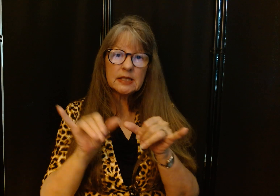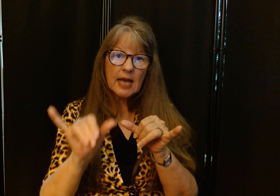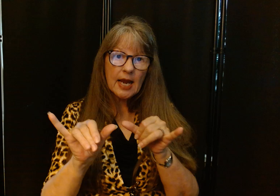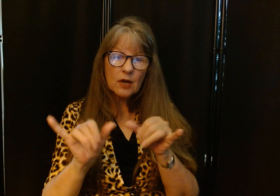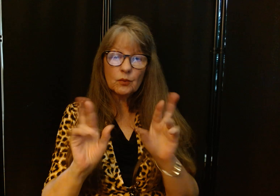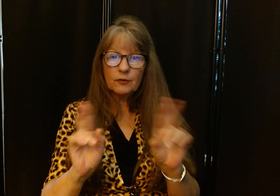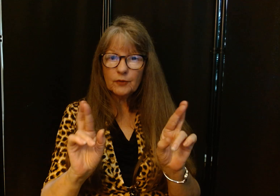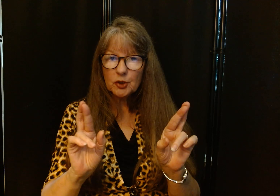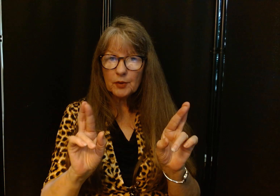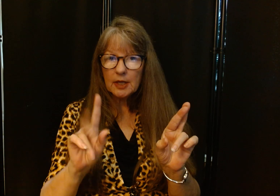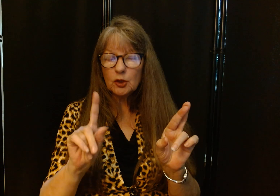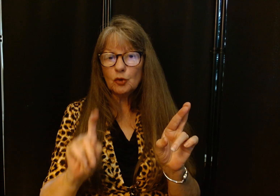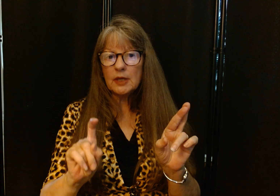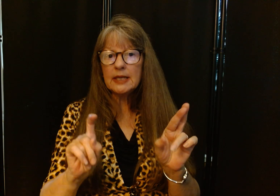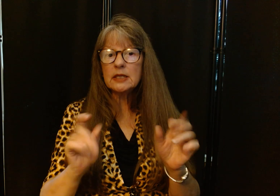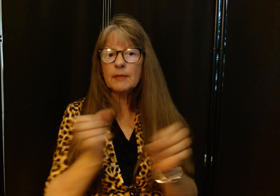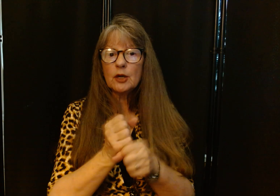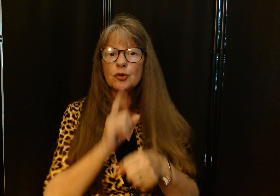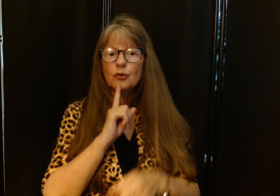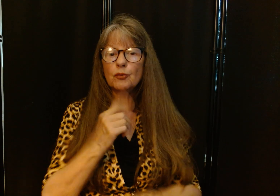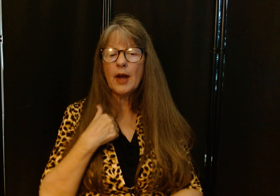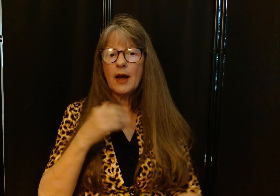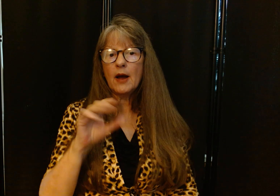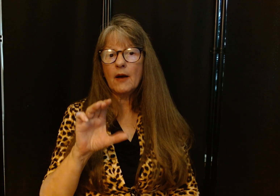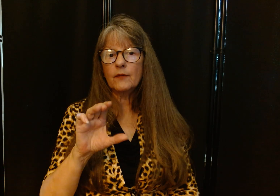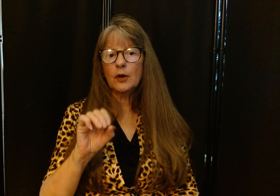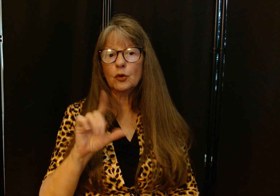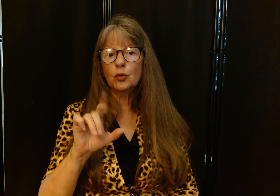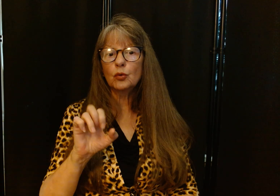stay refrigerated, you need to make sure you have a cooler